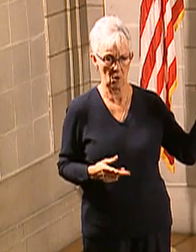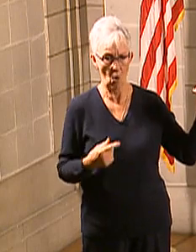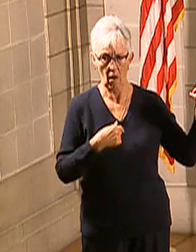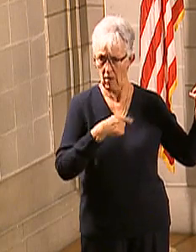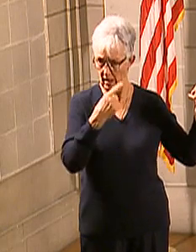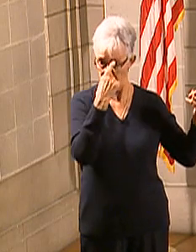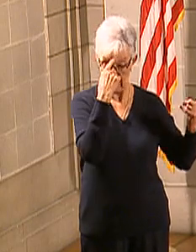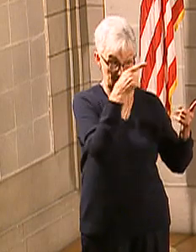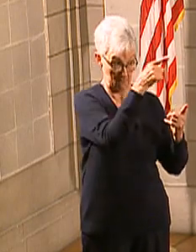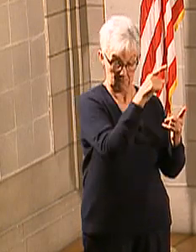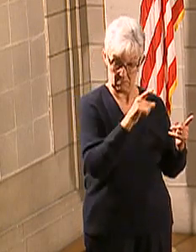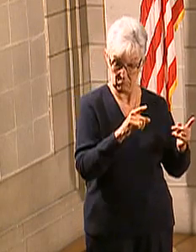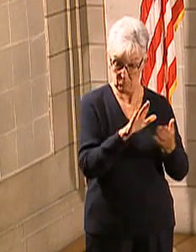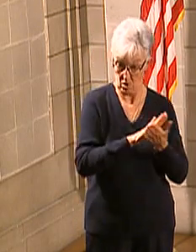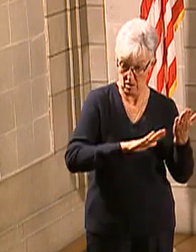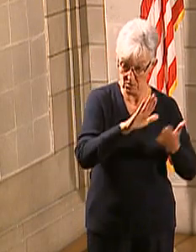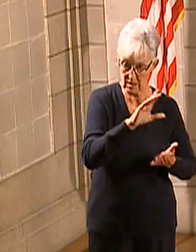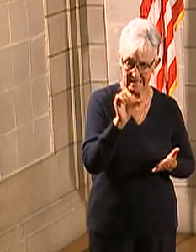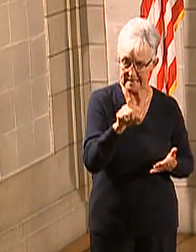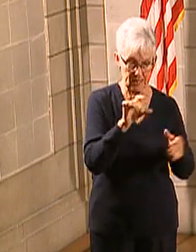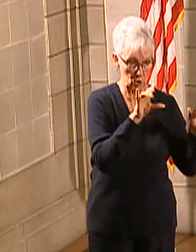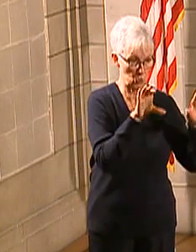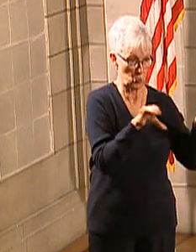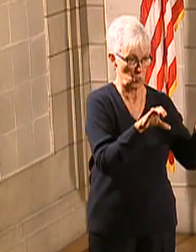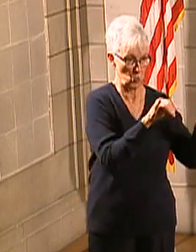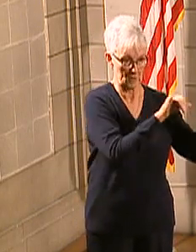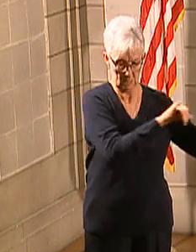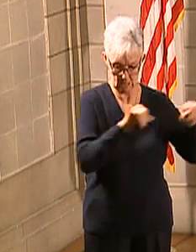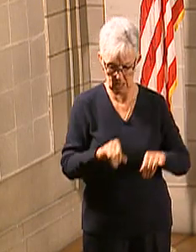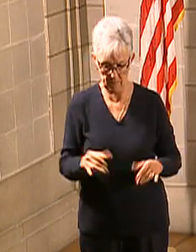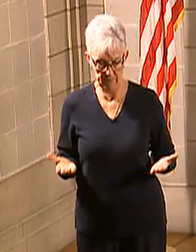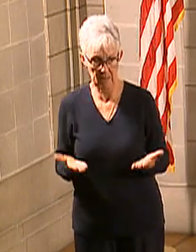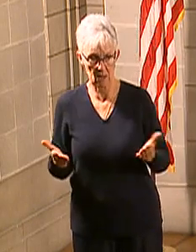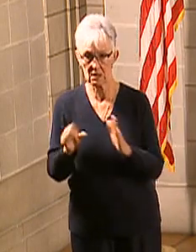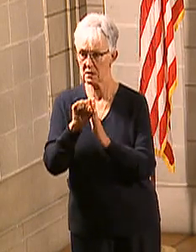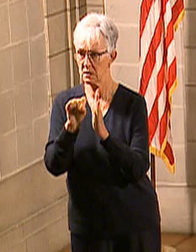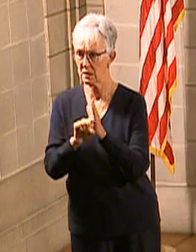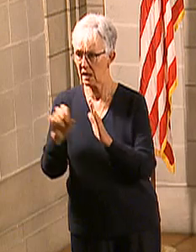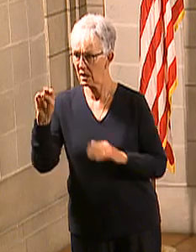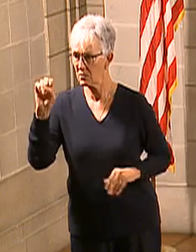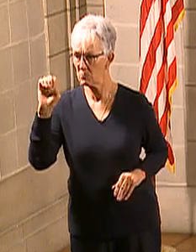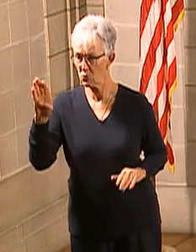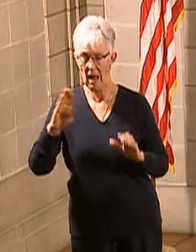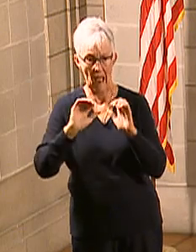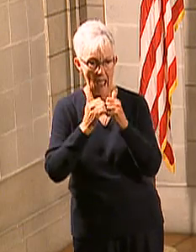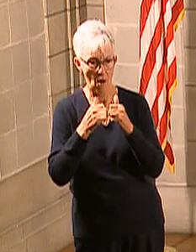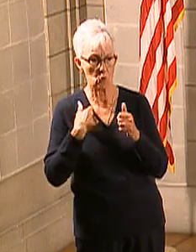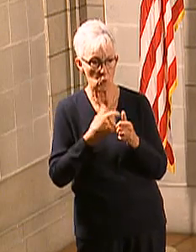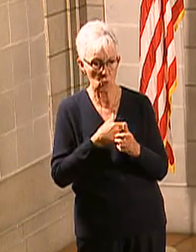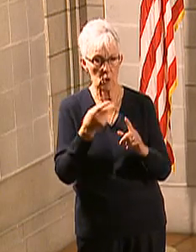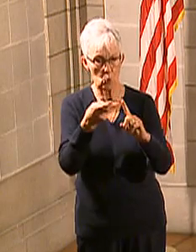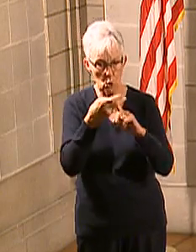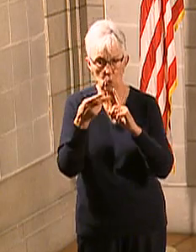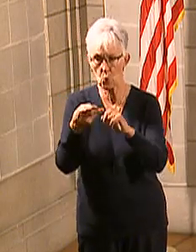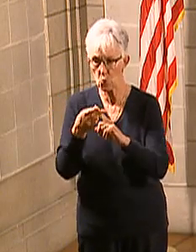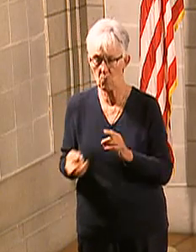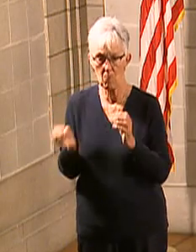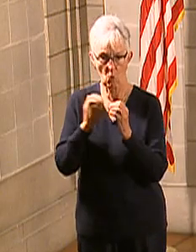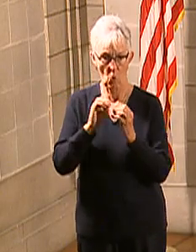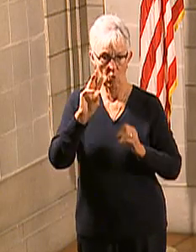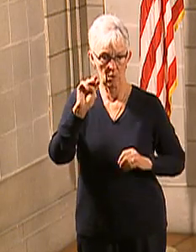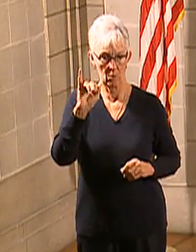Nebraska addressed, how do we do more to get more minority participation in our workforce? We address those through a variety of different things and have been